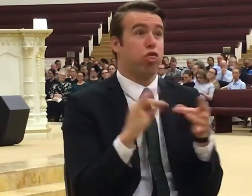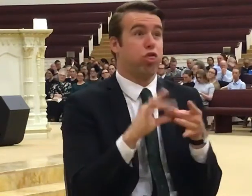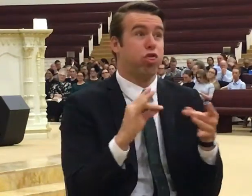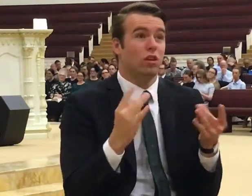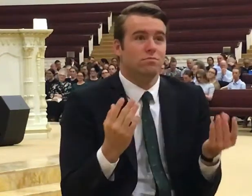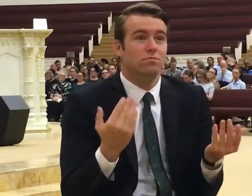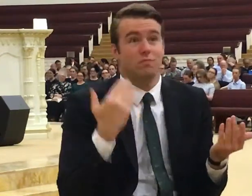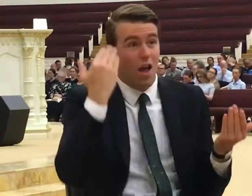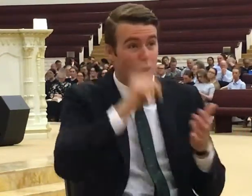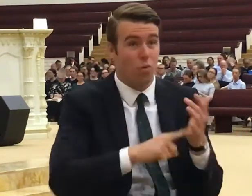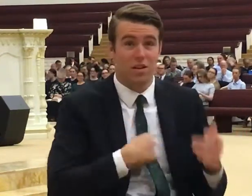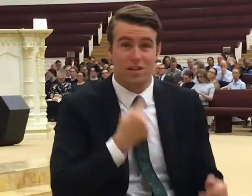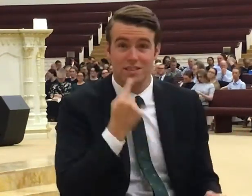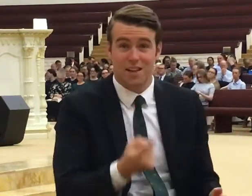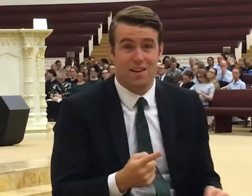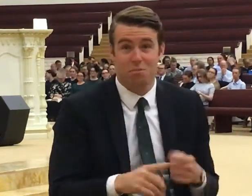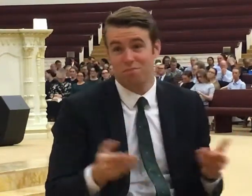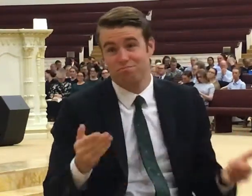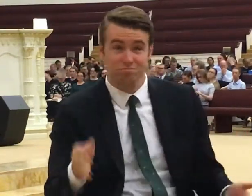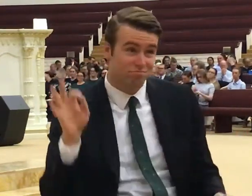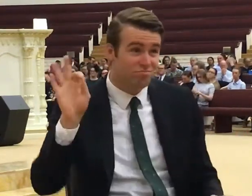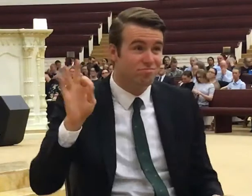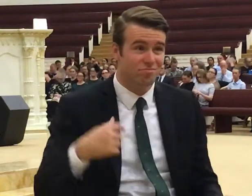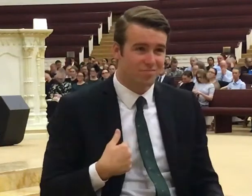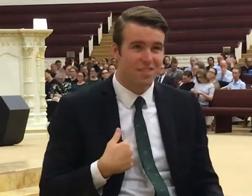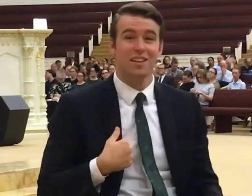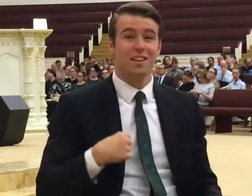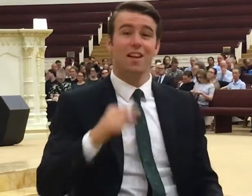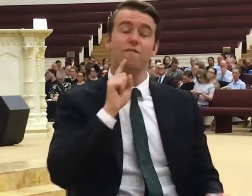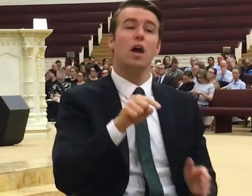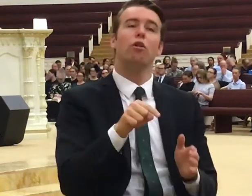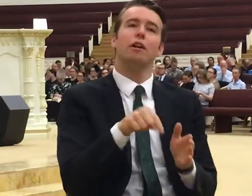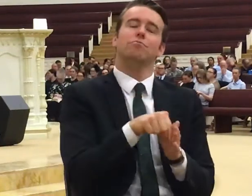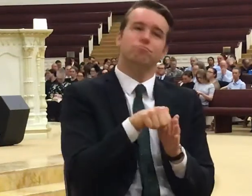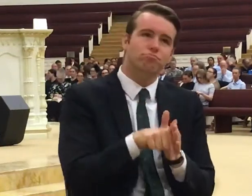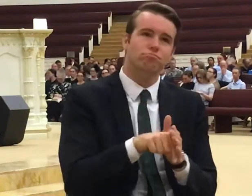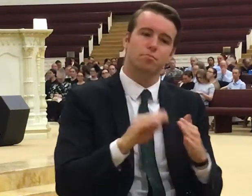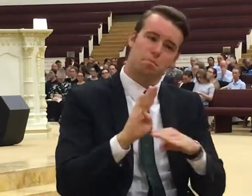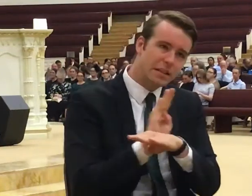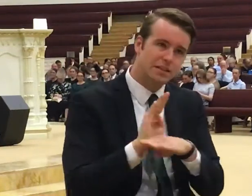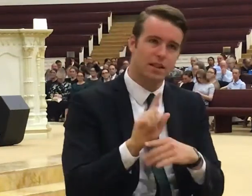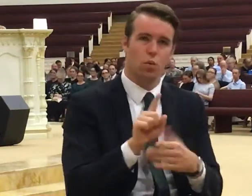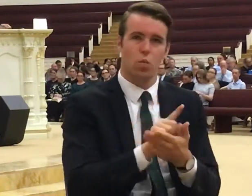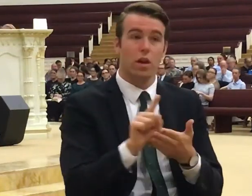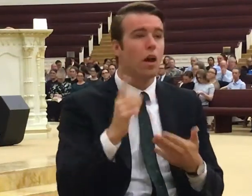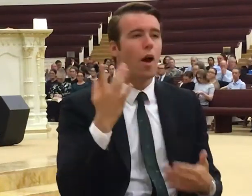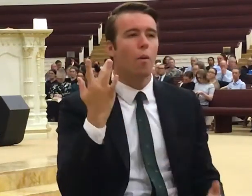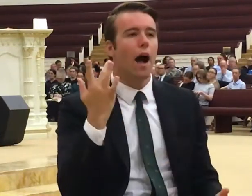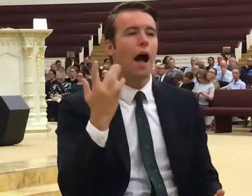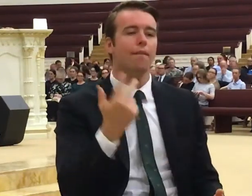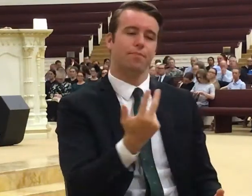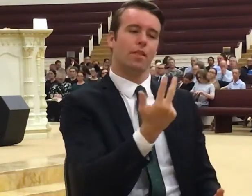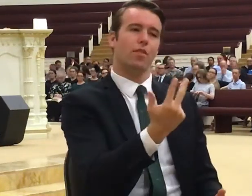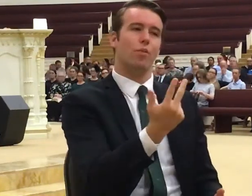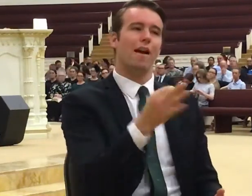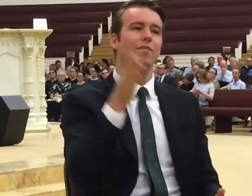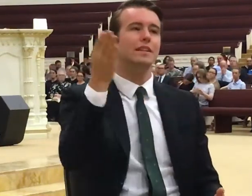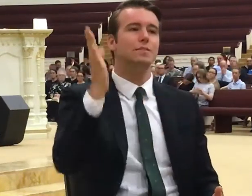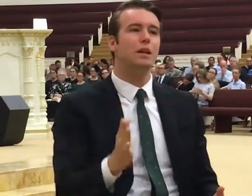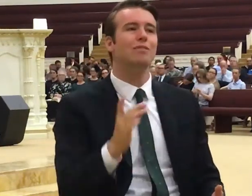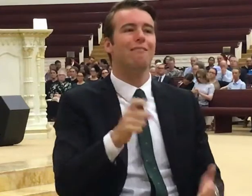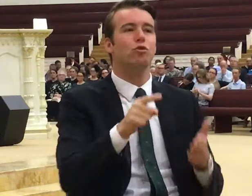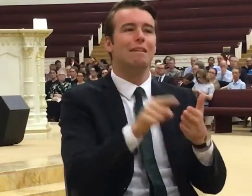happens. And it was an intensive week. Part of the reason was because three of the speakers had